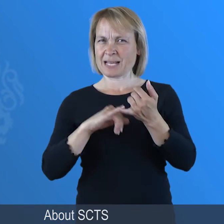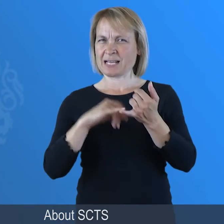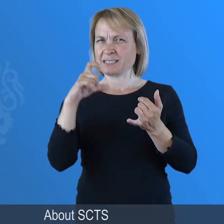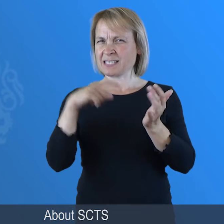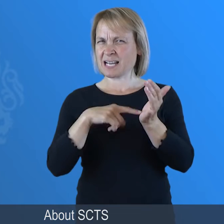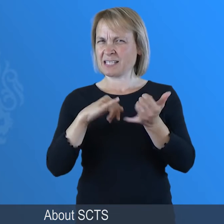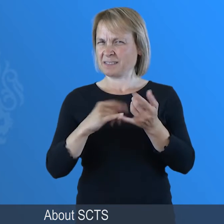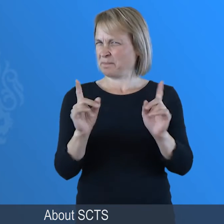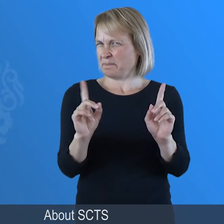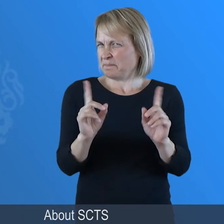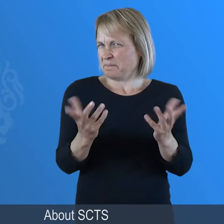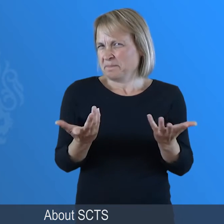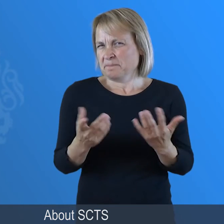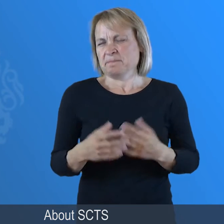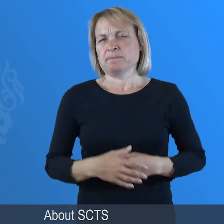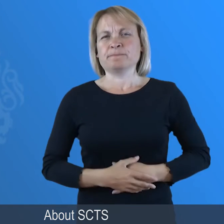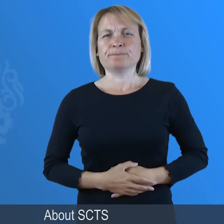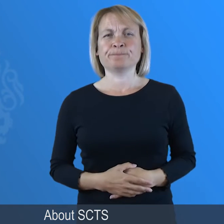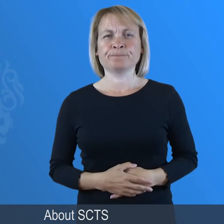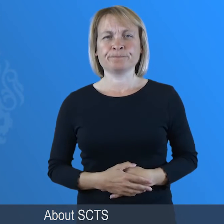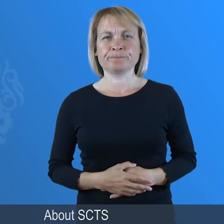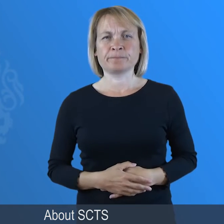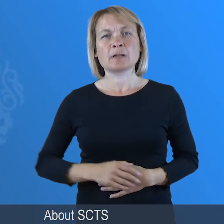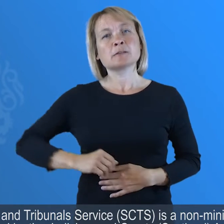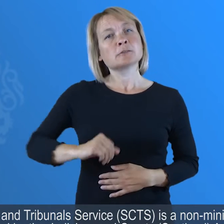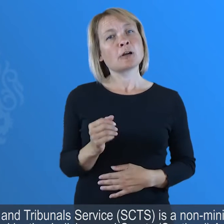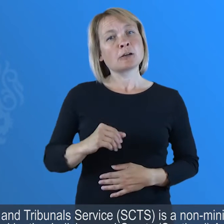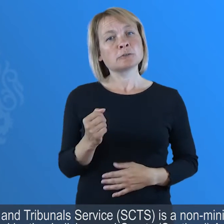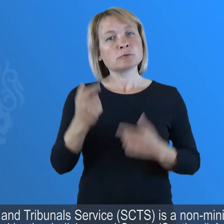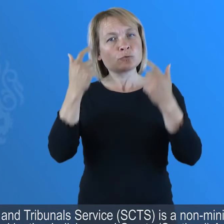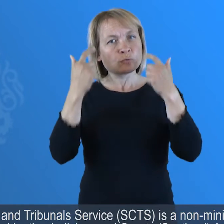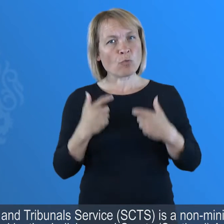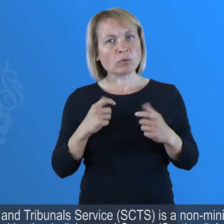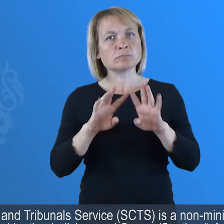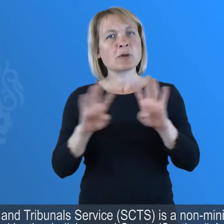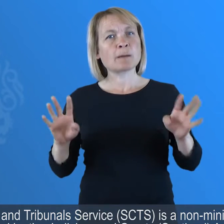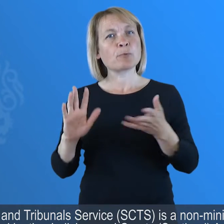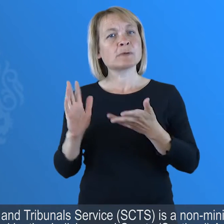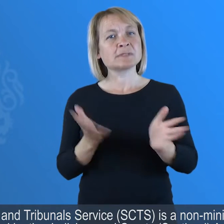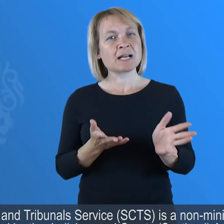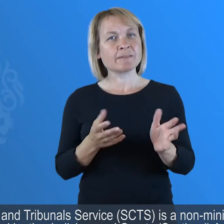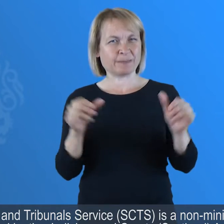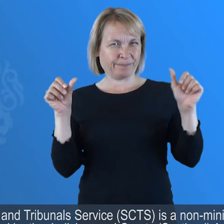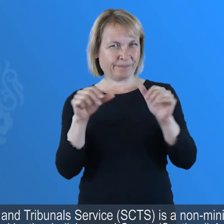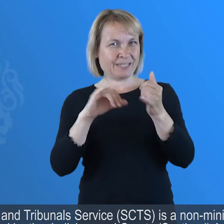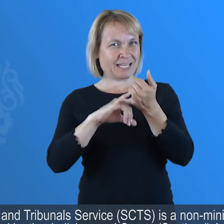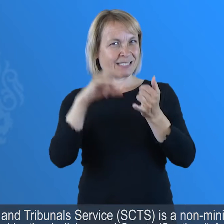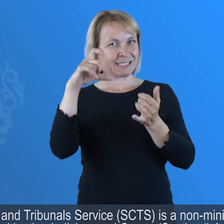About SCTS. The Scottish Courts and Tribunals